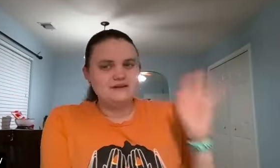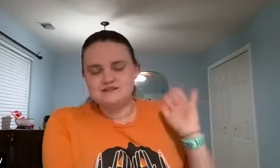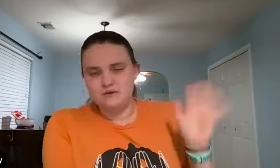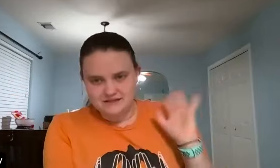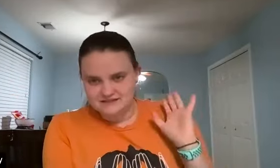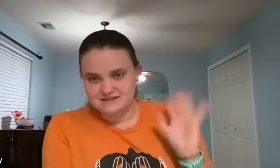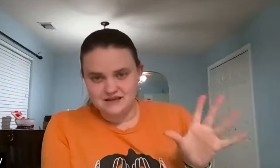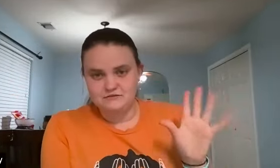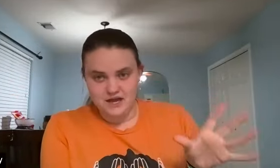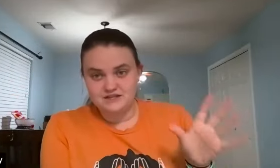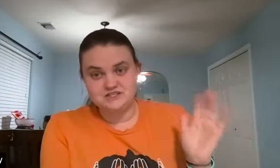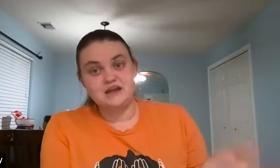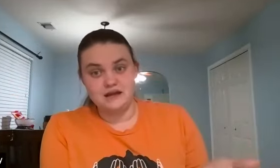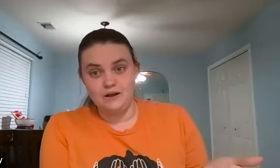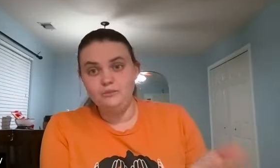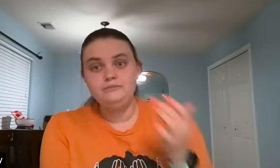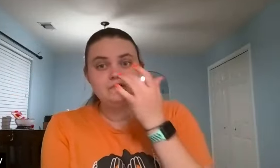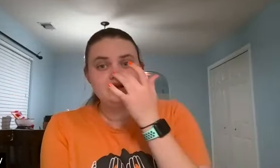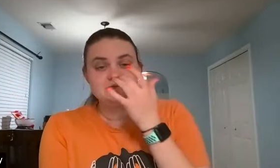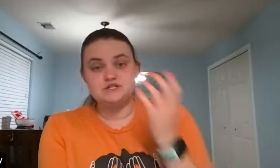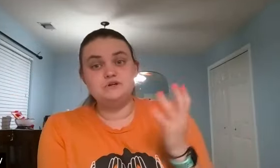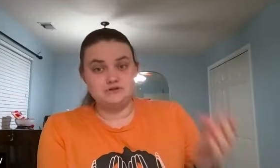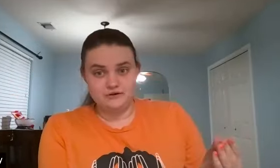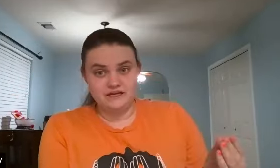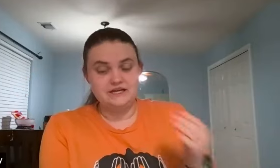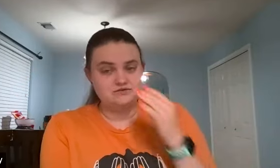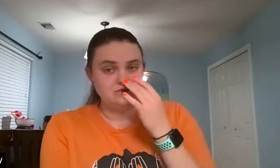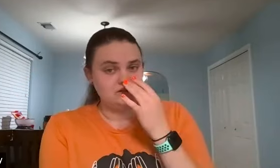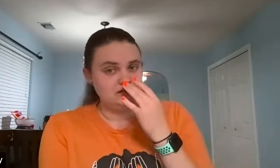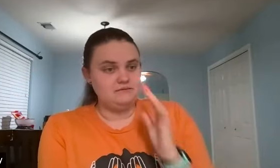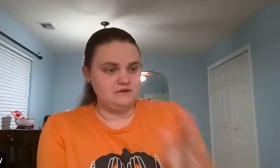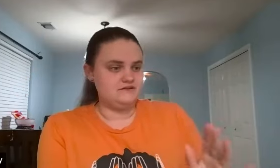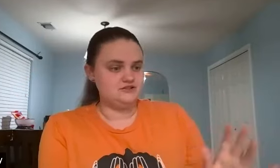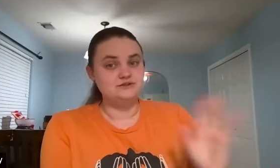is always a safe bet just to kind of help, especially when you're learning it. It's really beneficial. So